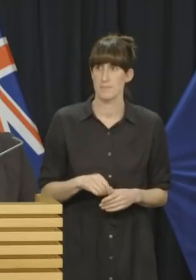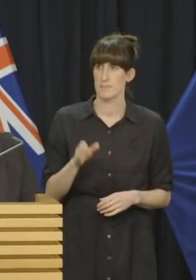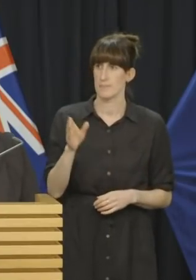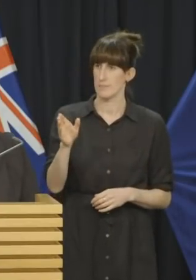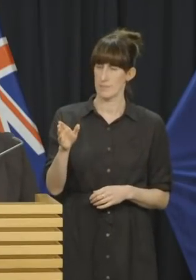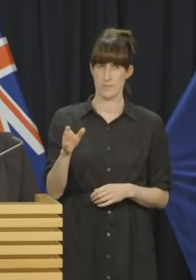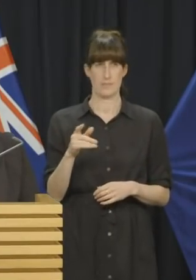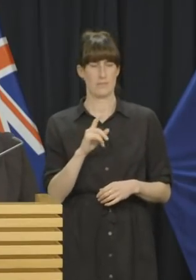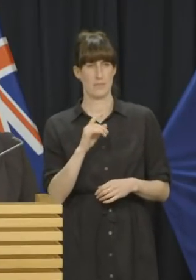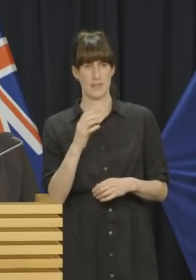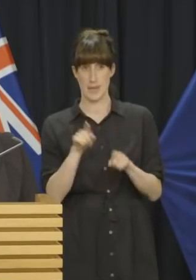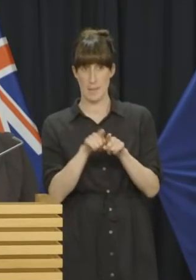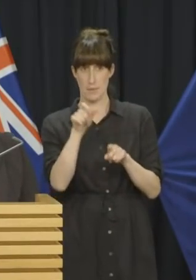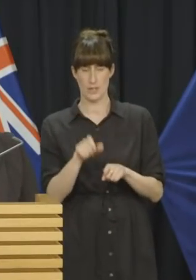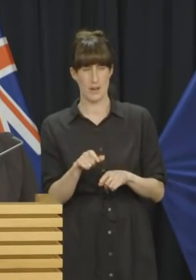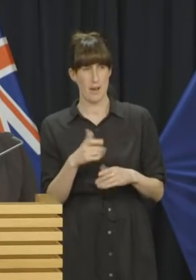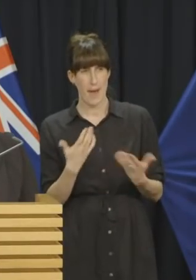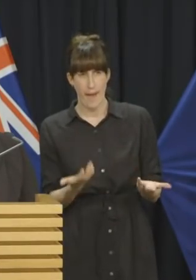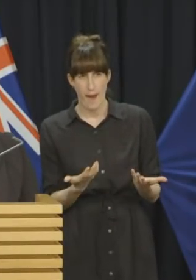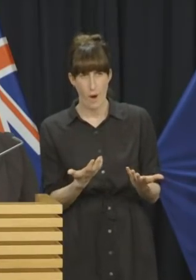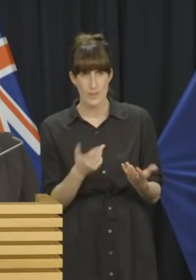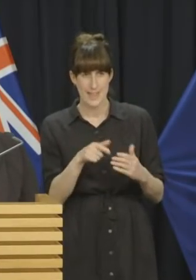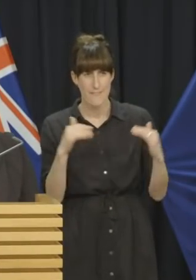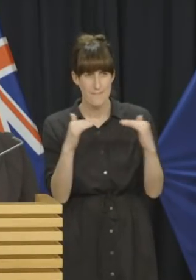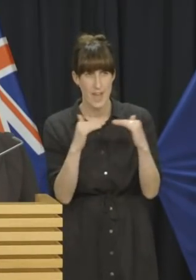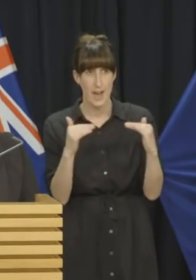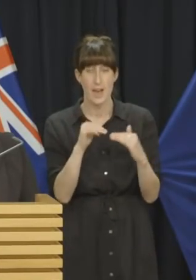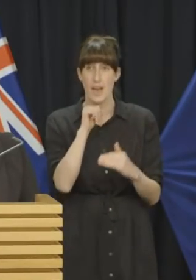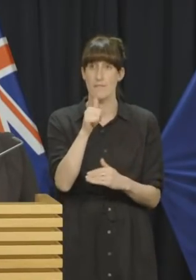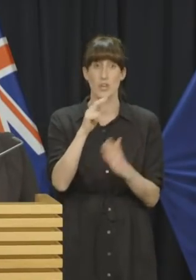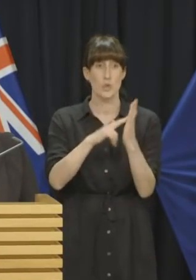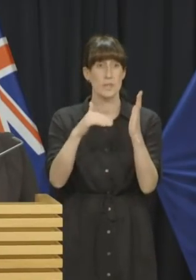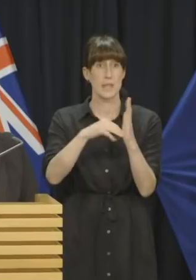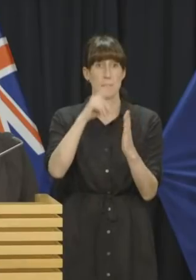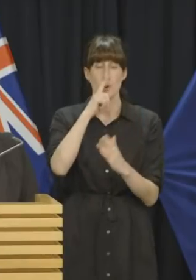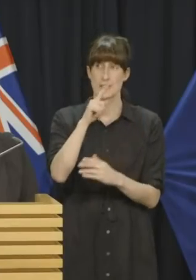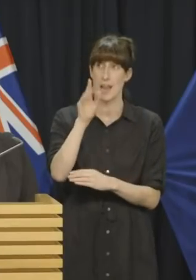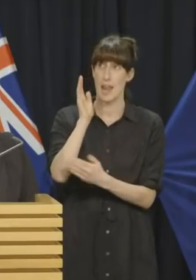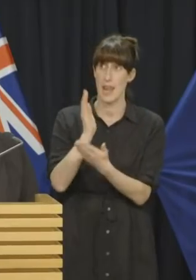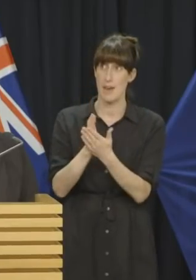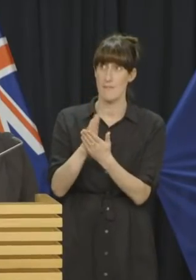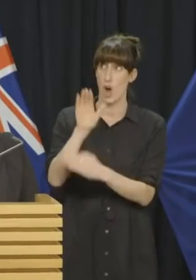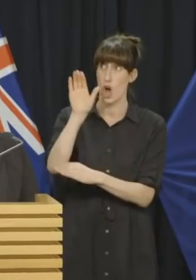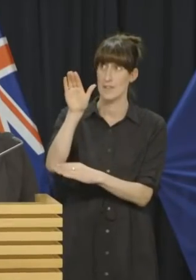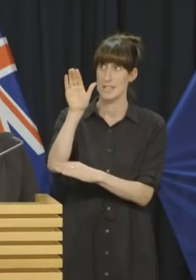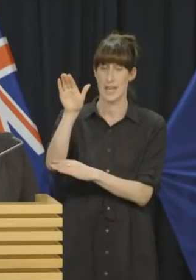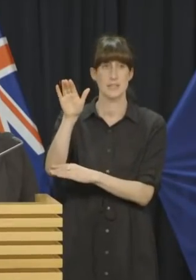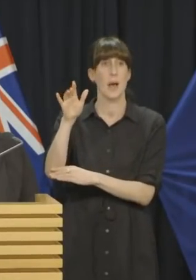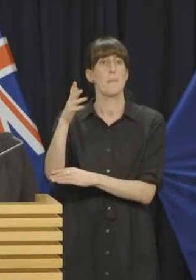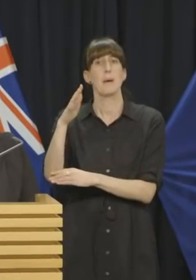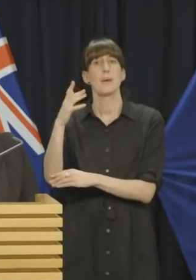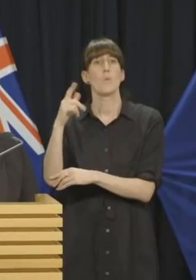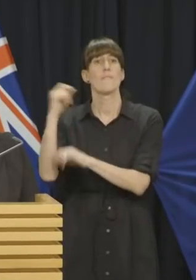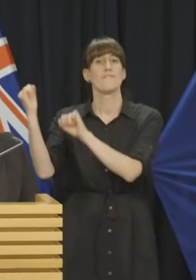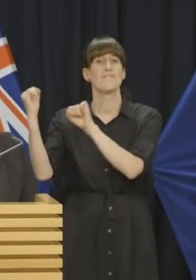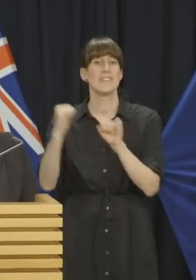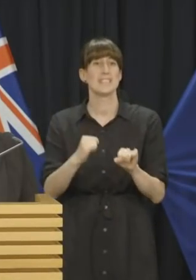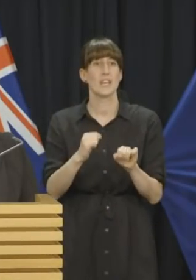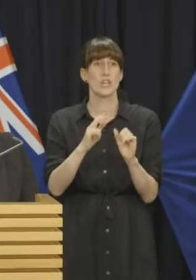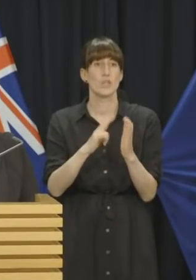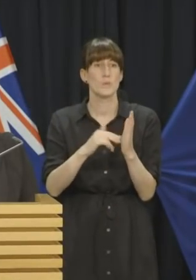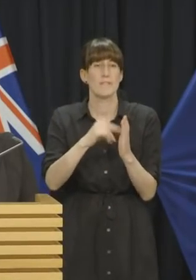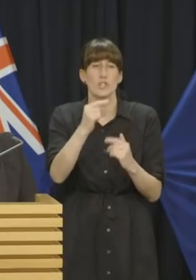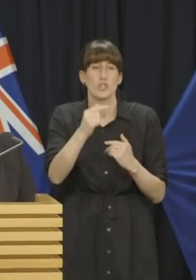for example, somebody who wants, a New Zealander living abroad, who wants to come here for a wedding,